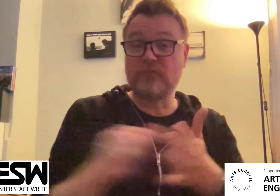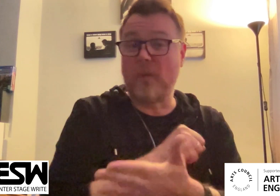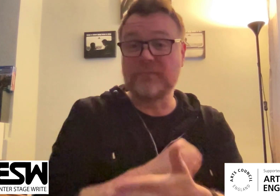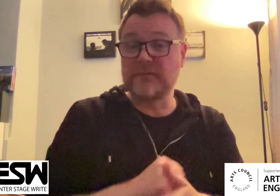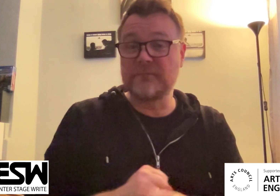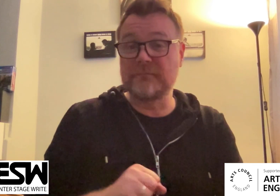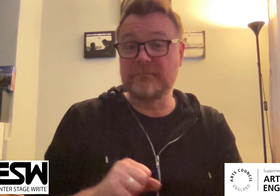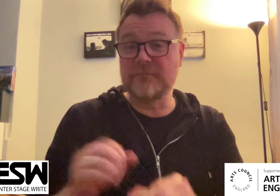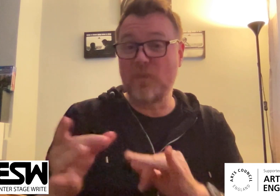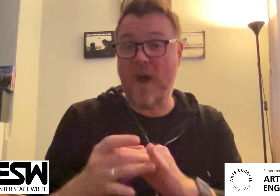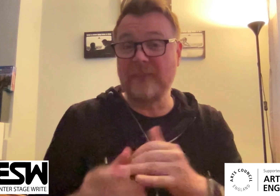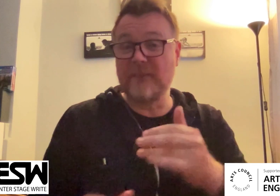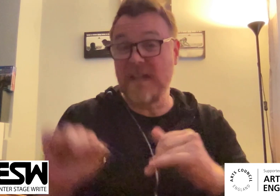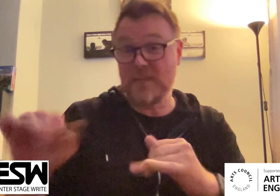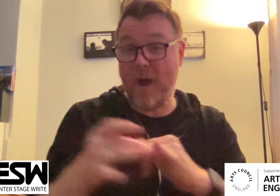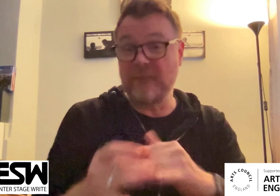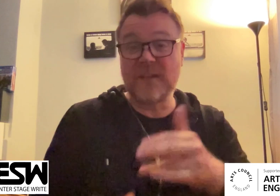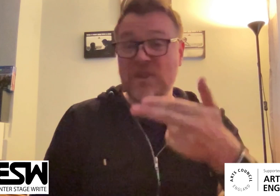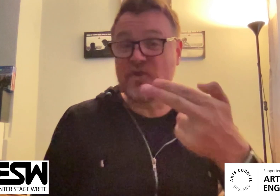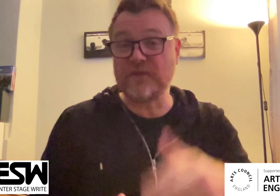her and shot her dead.